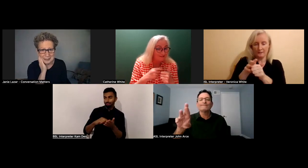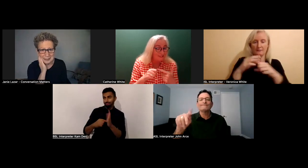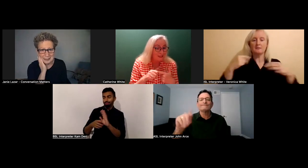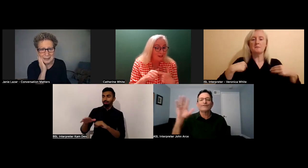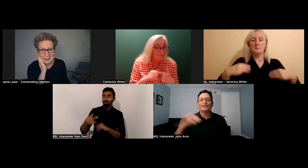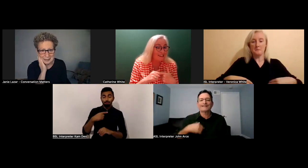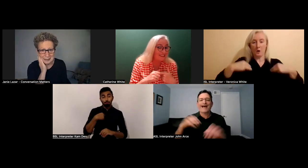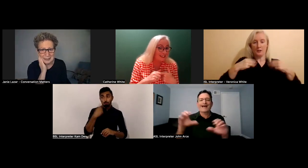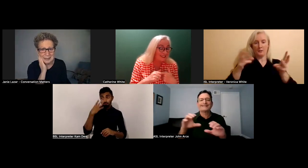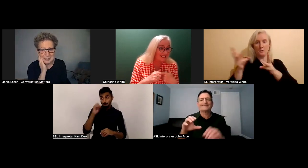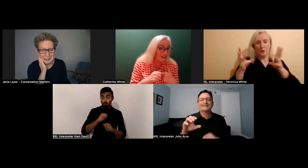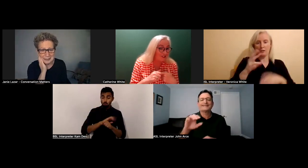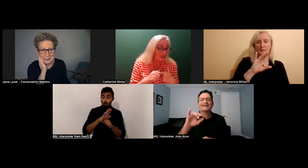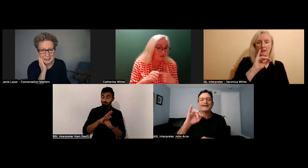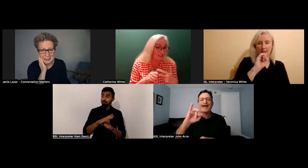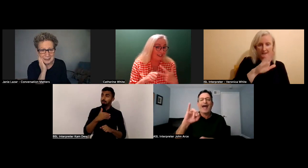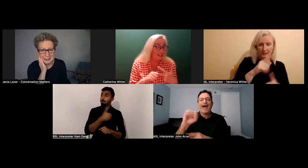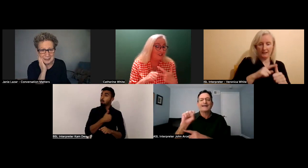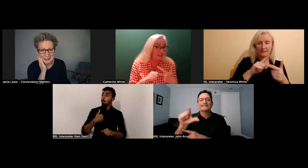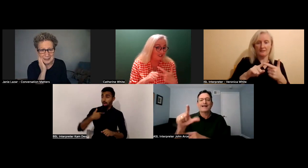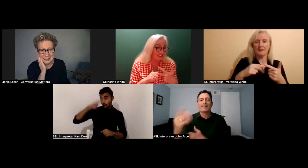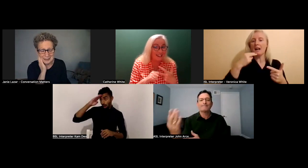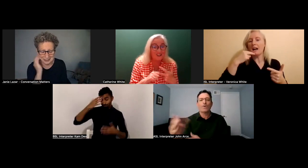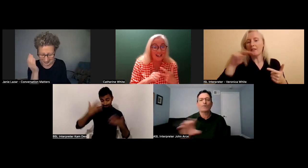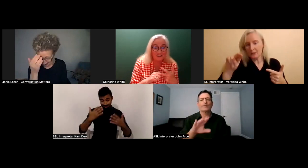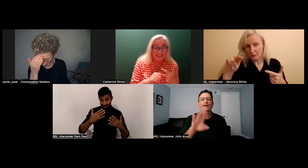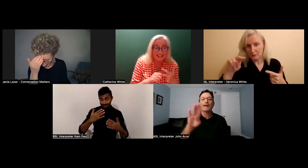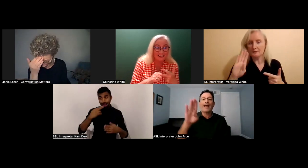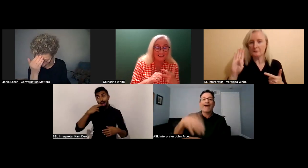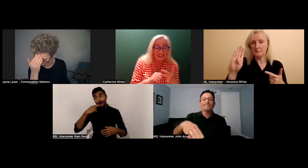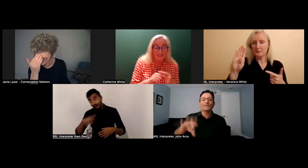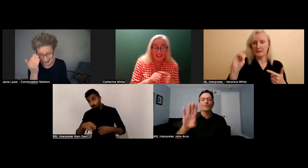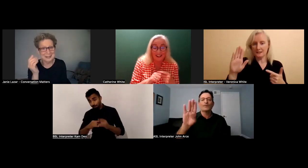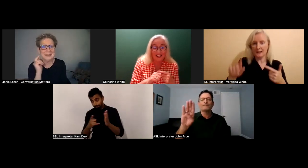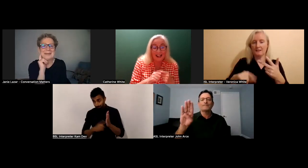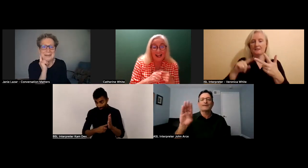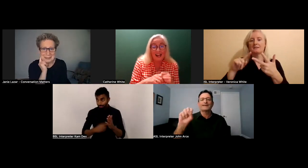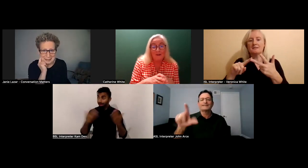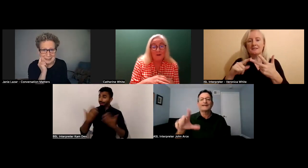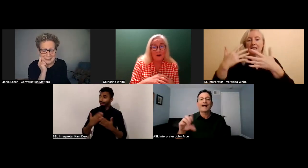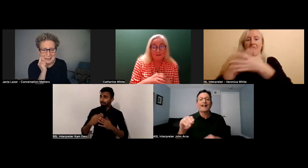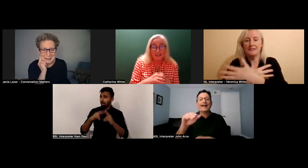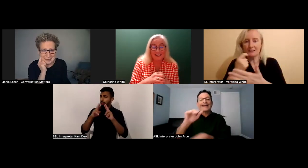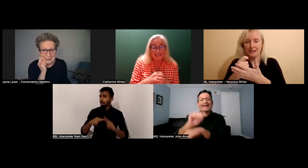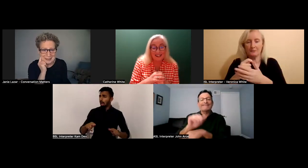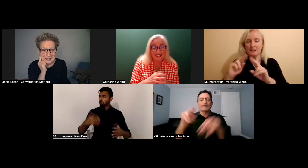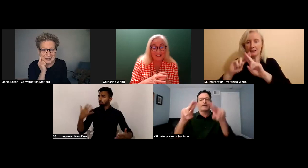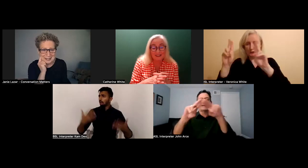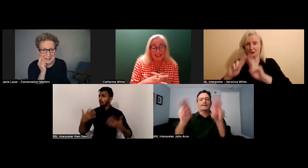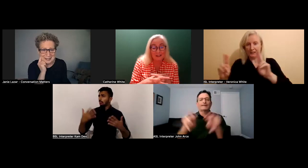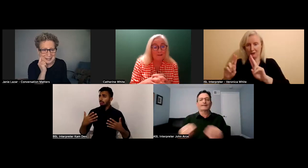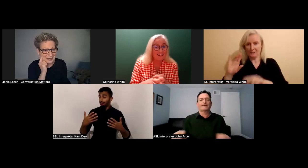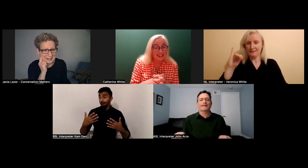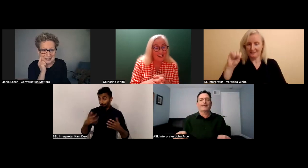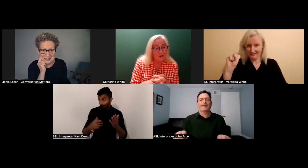morning, BSL in the afternoon, and international sign in the evening. And I woke up the next day and it